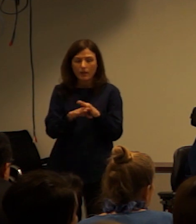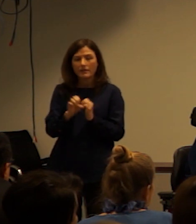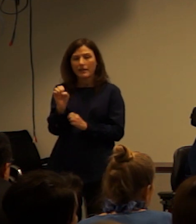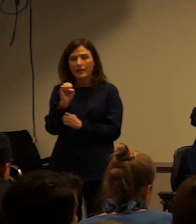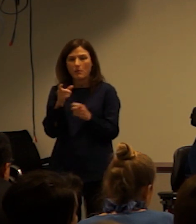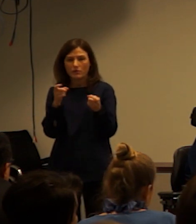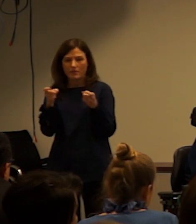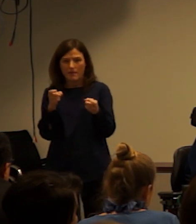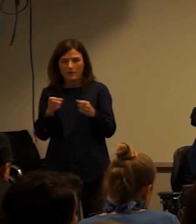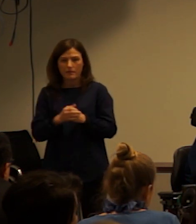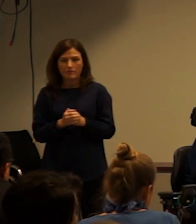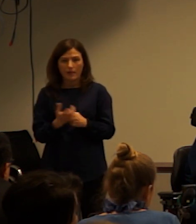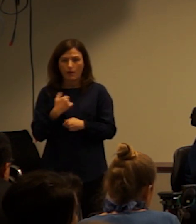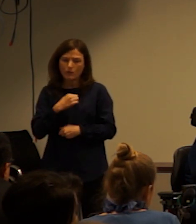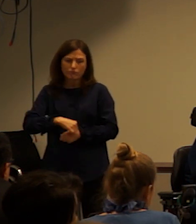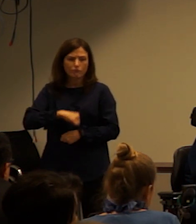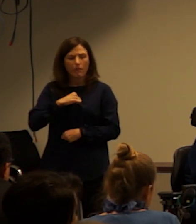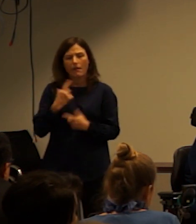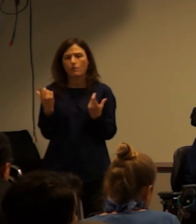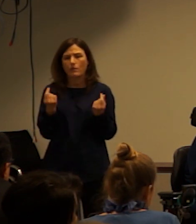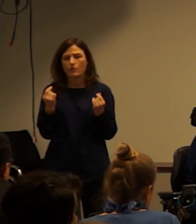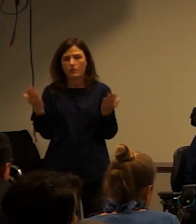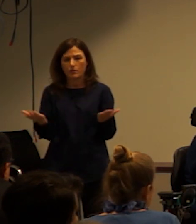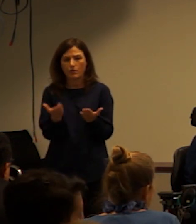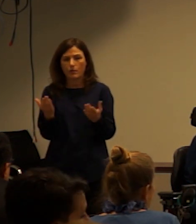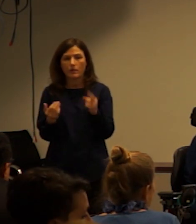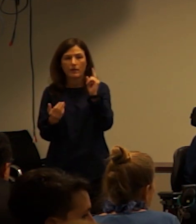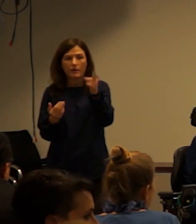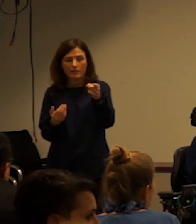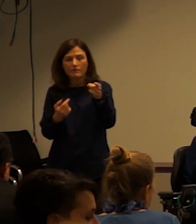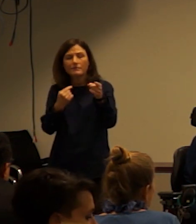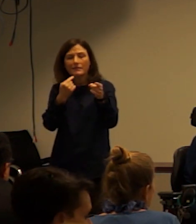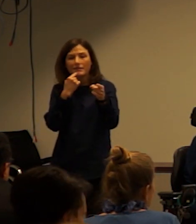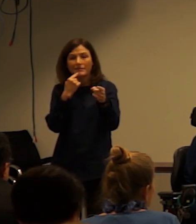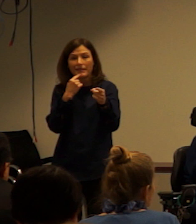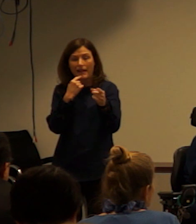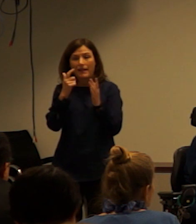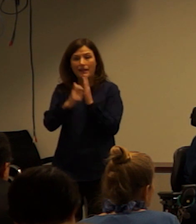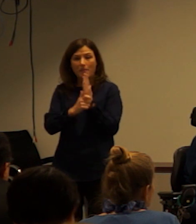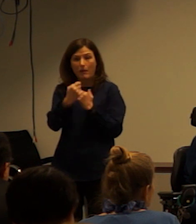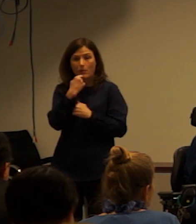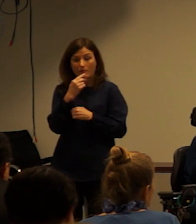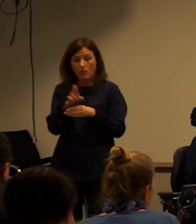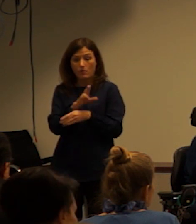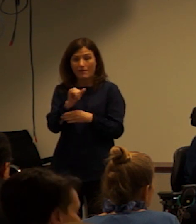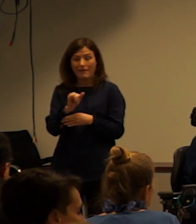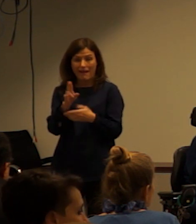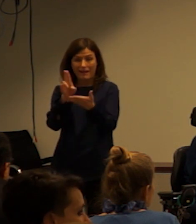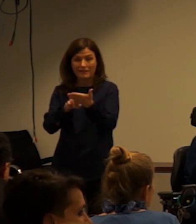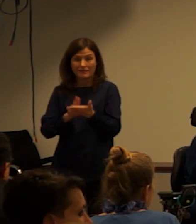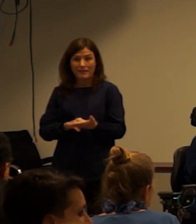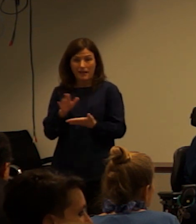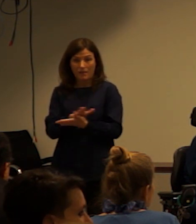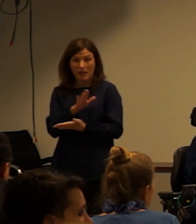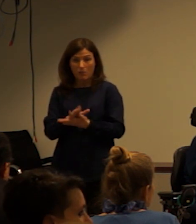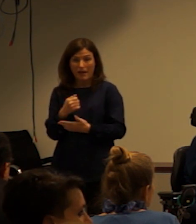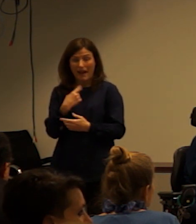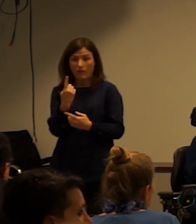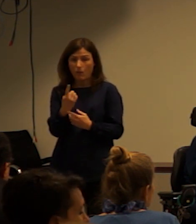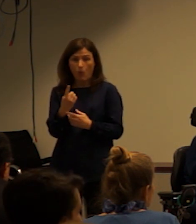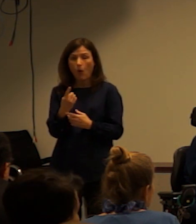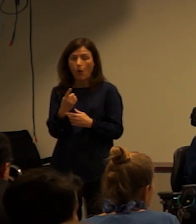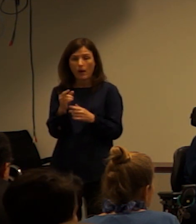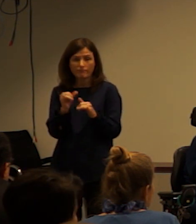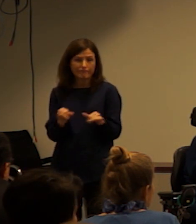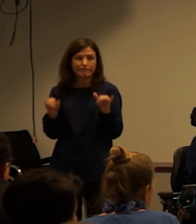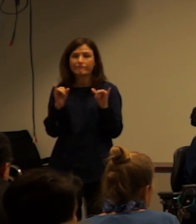management, because we're proud of what we're doing here. Yes, Christy, the manual says to use the sign-in sheet. Is there a standard one on the flash